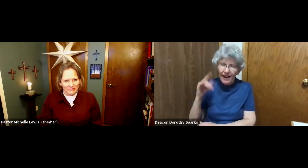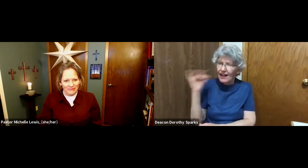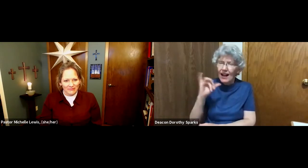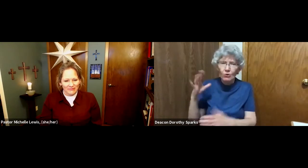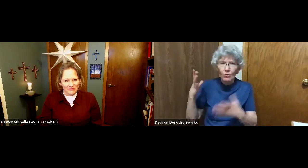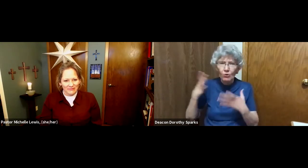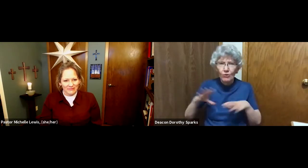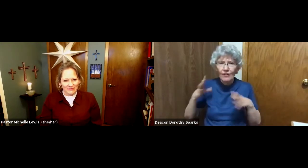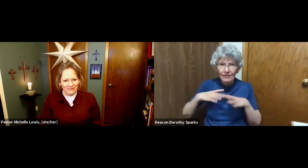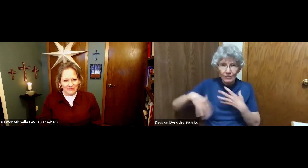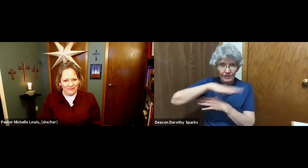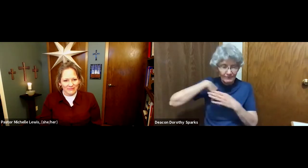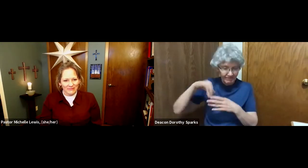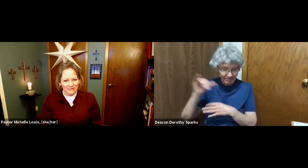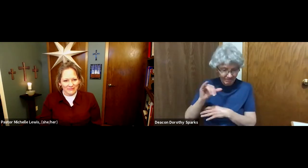clothed